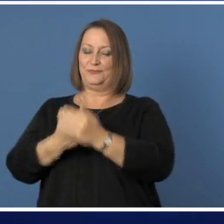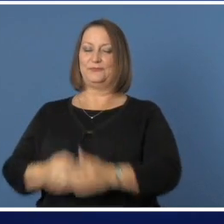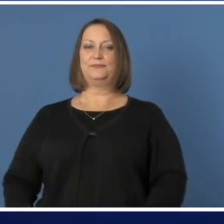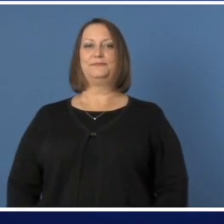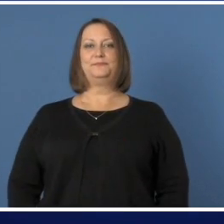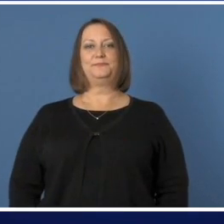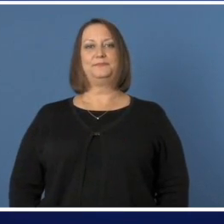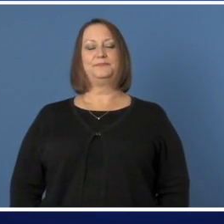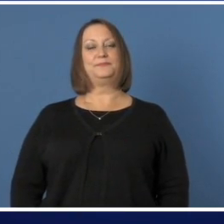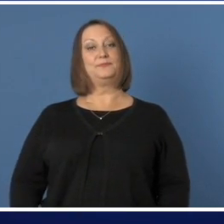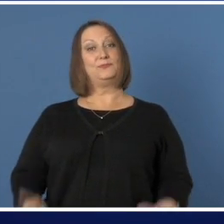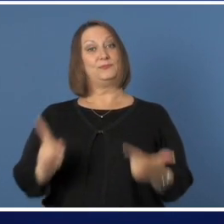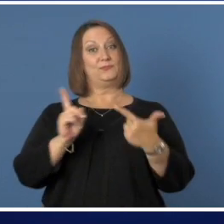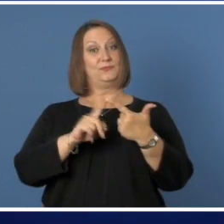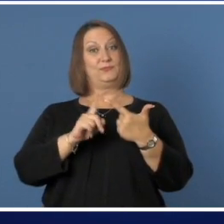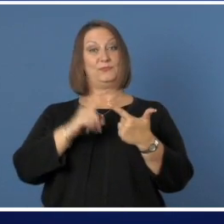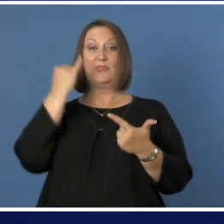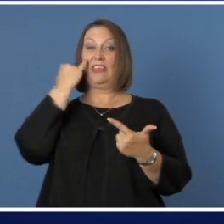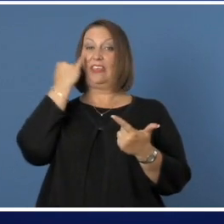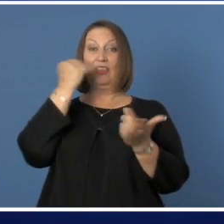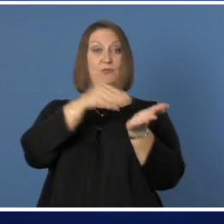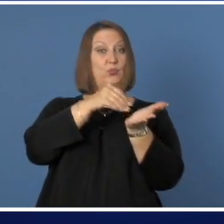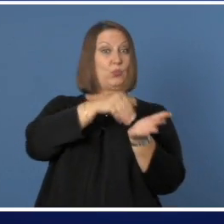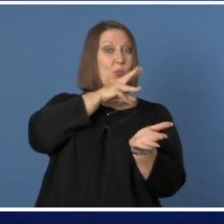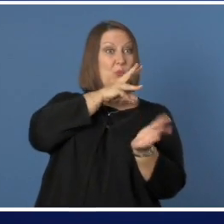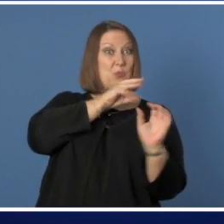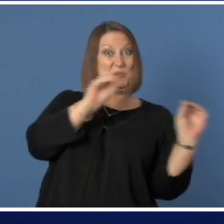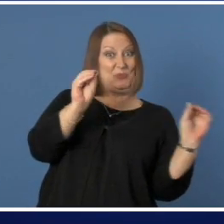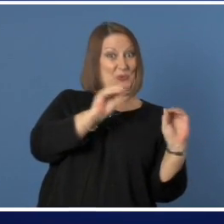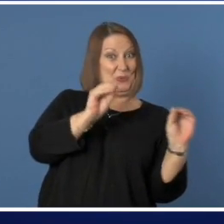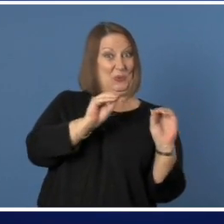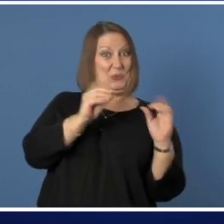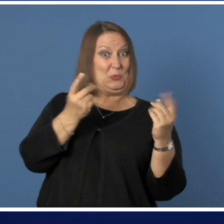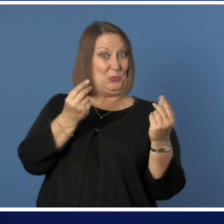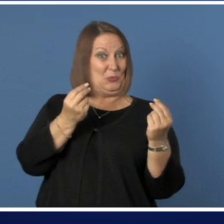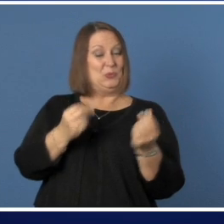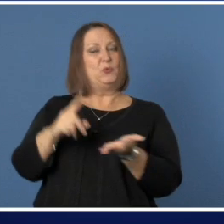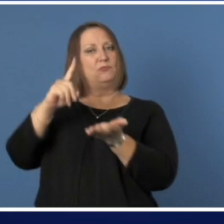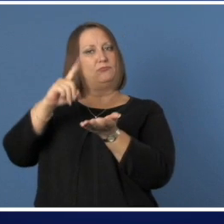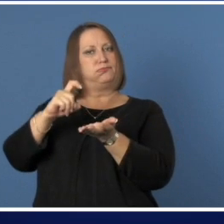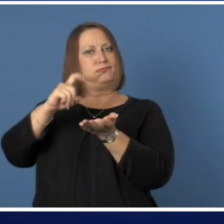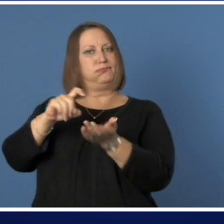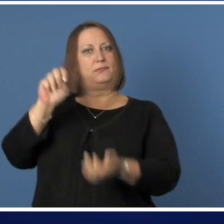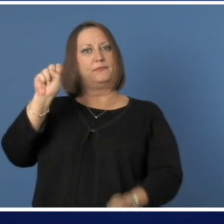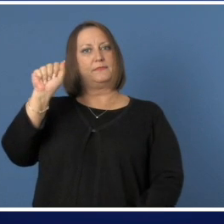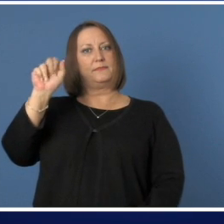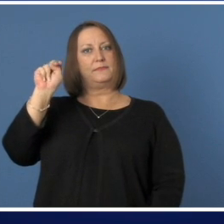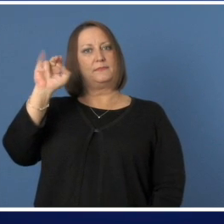Use hand sanitizer when hand washing facilities are not available